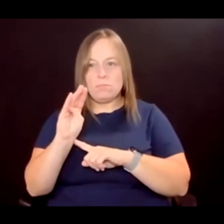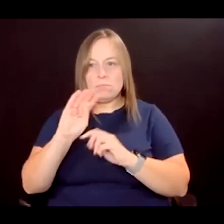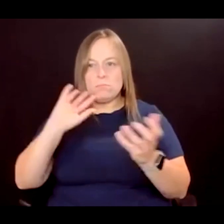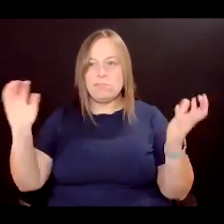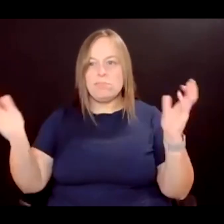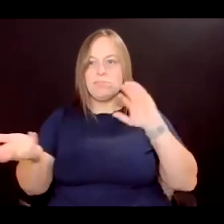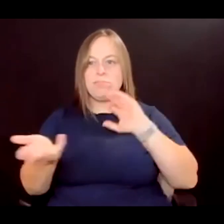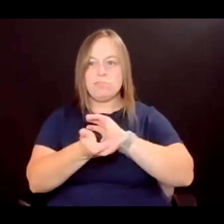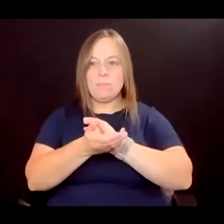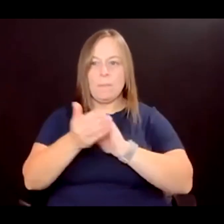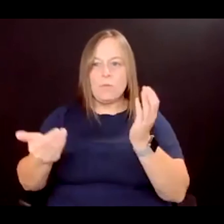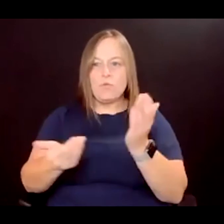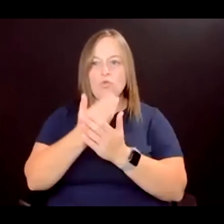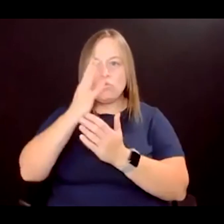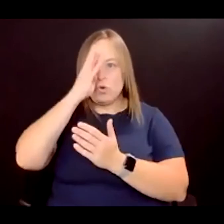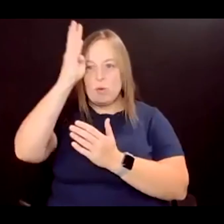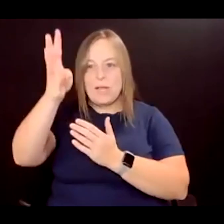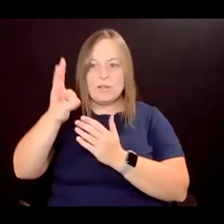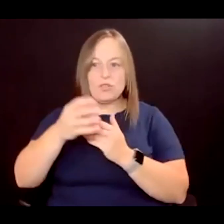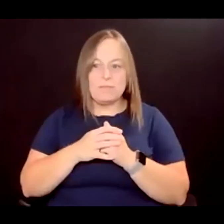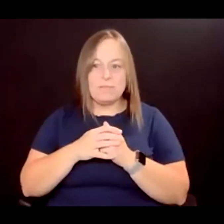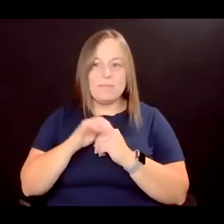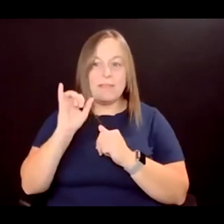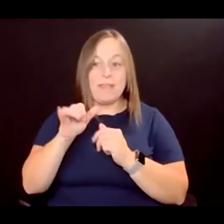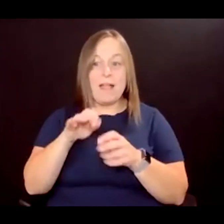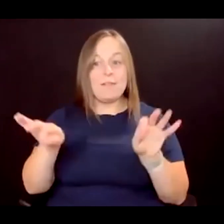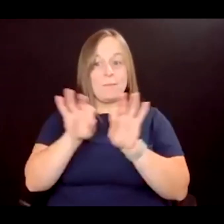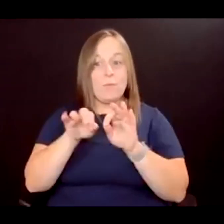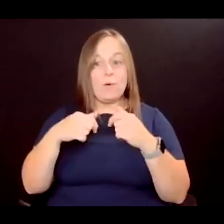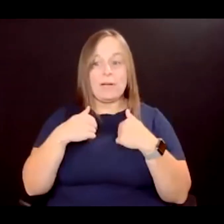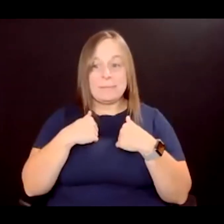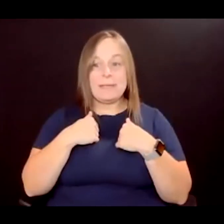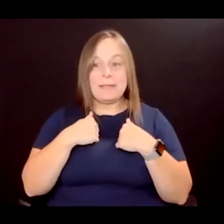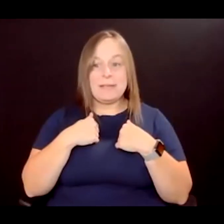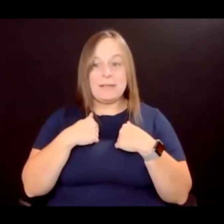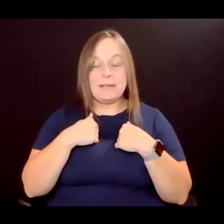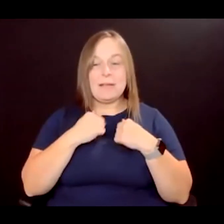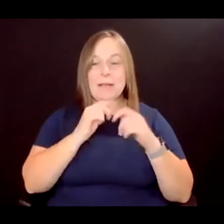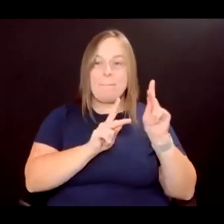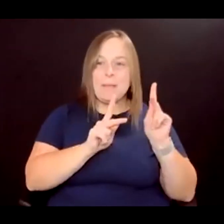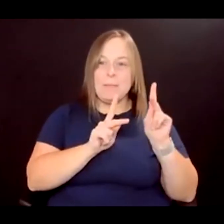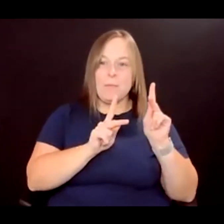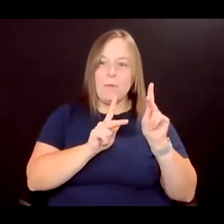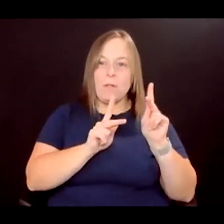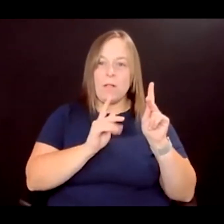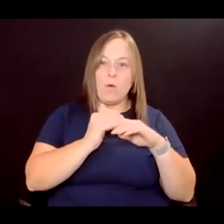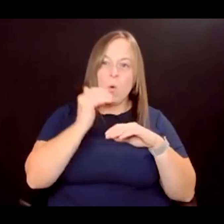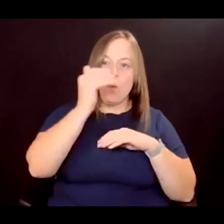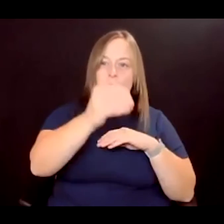the parks was not considered, and the people on the committee were not